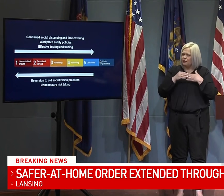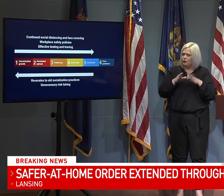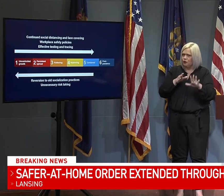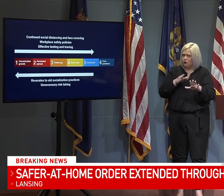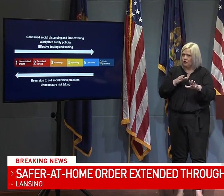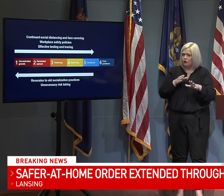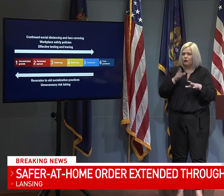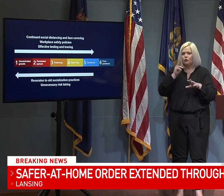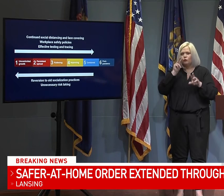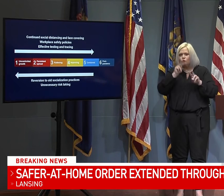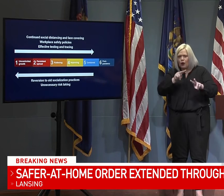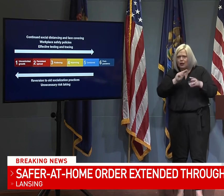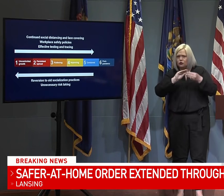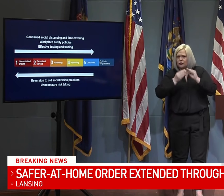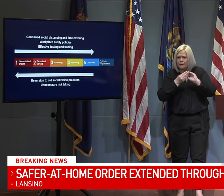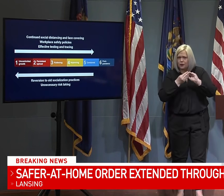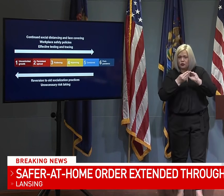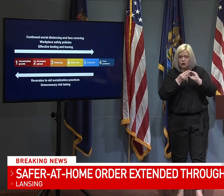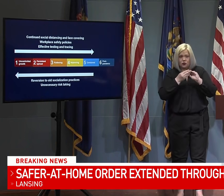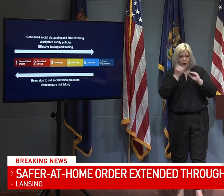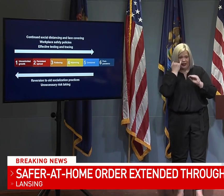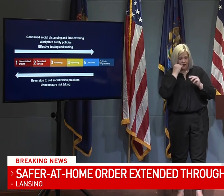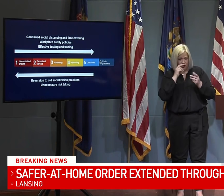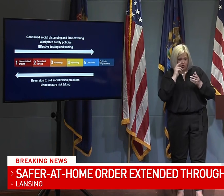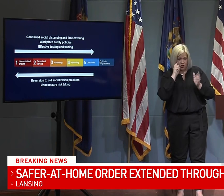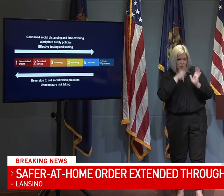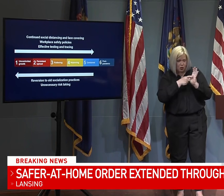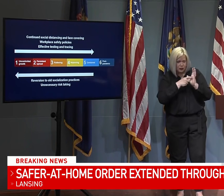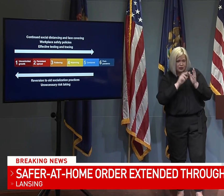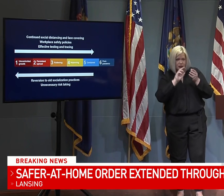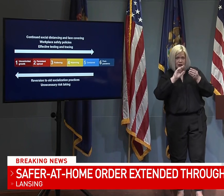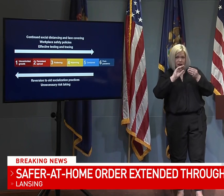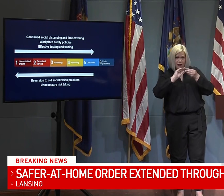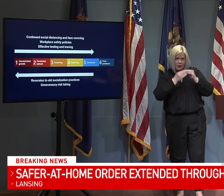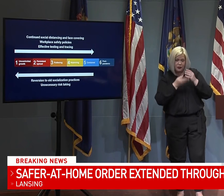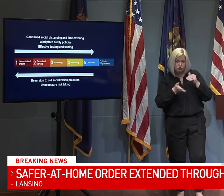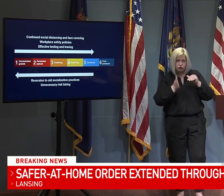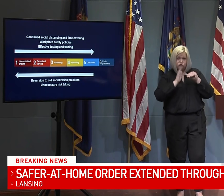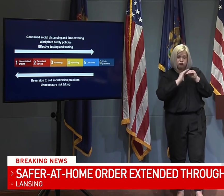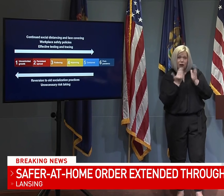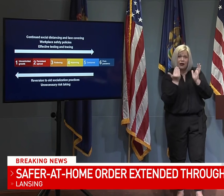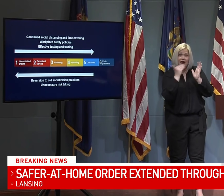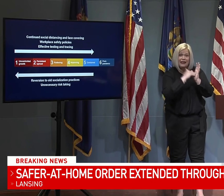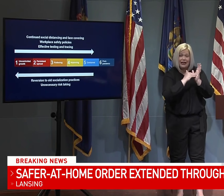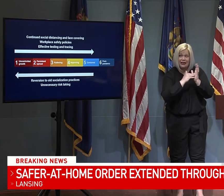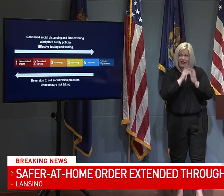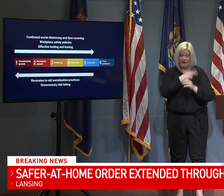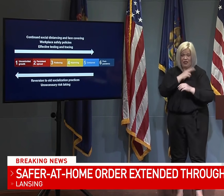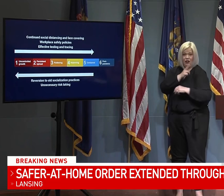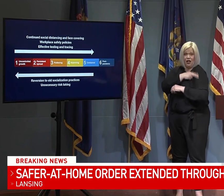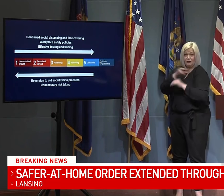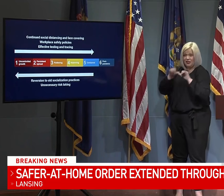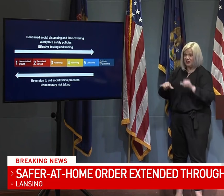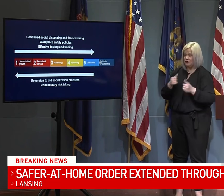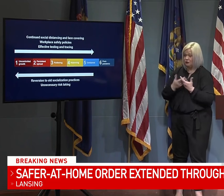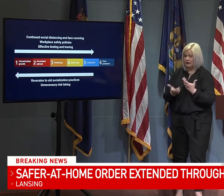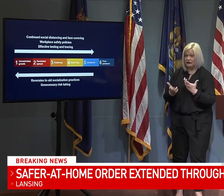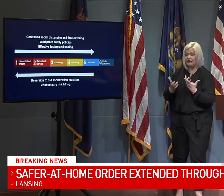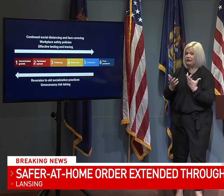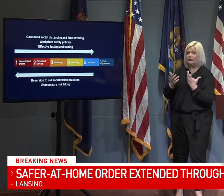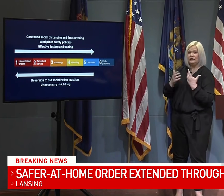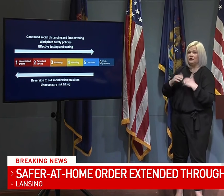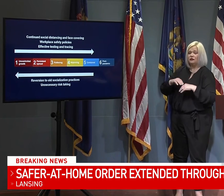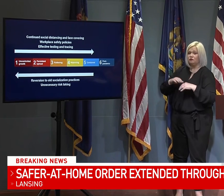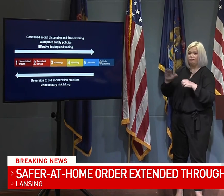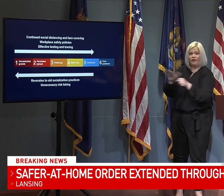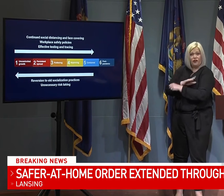data so that we can pull back if we see a spike in cases that could overwhelm our hospitals. We will pull back if